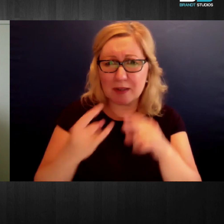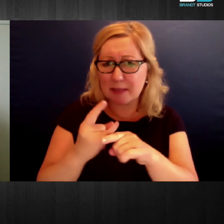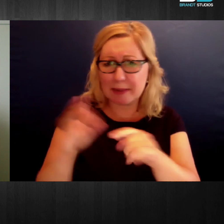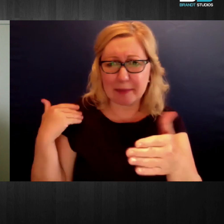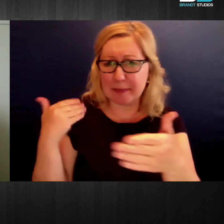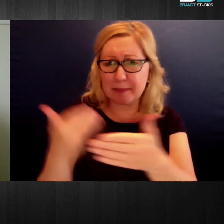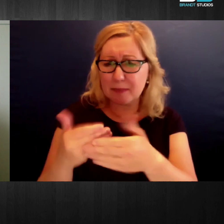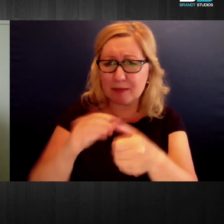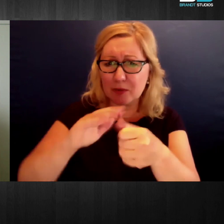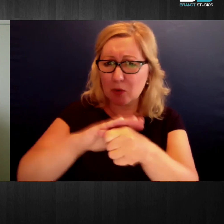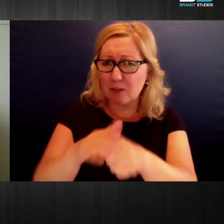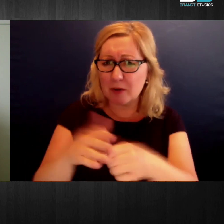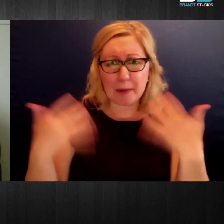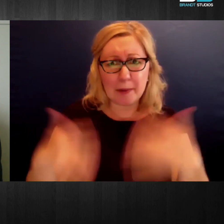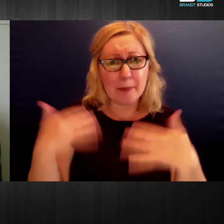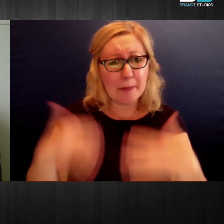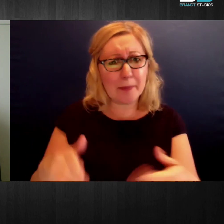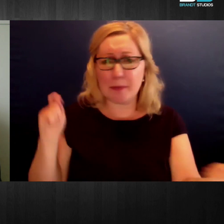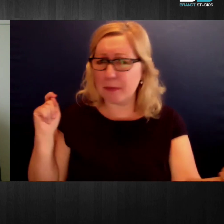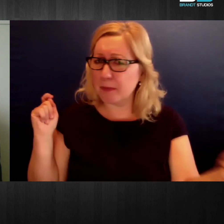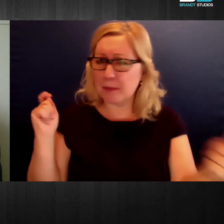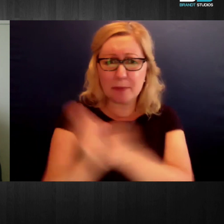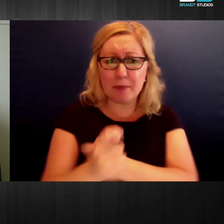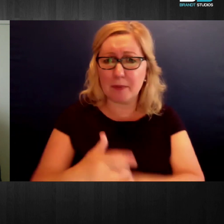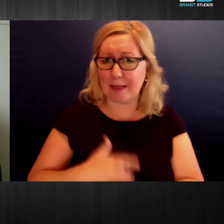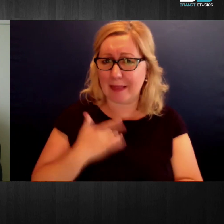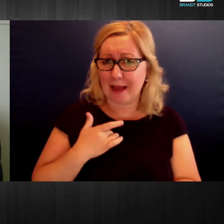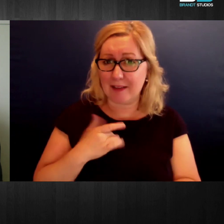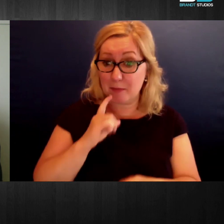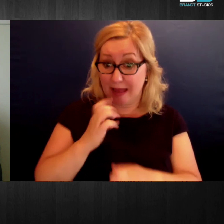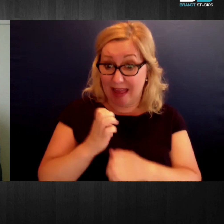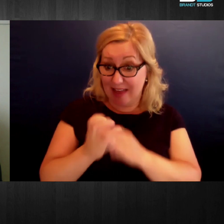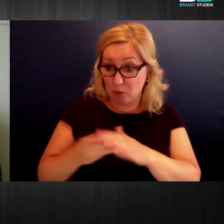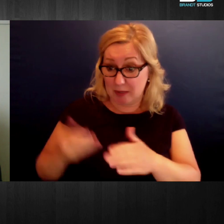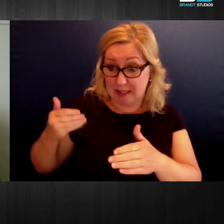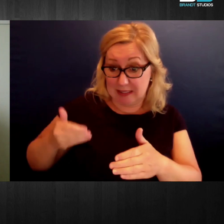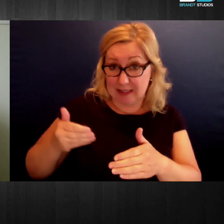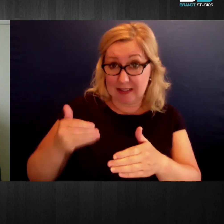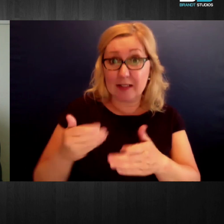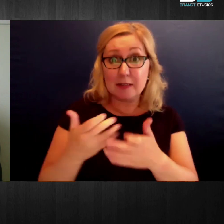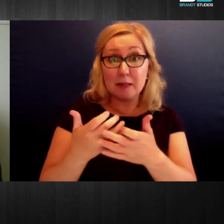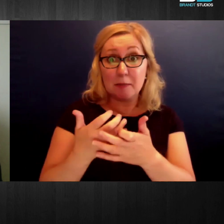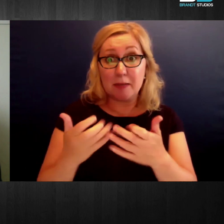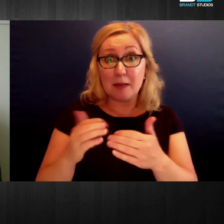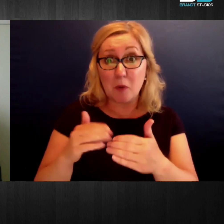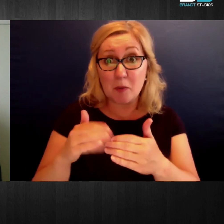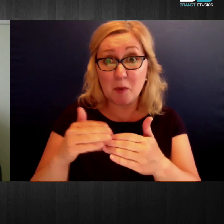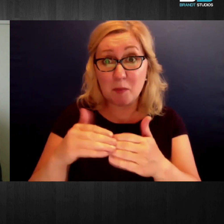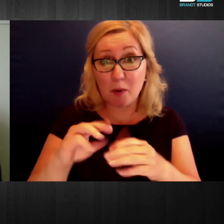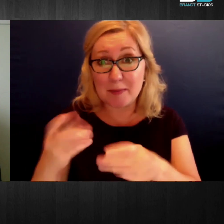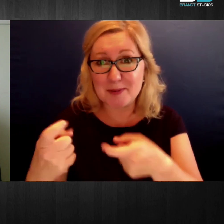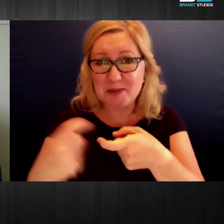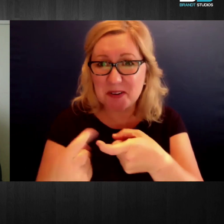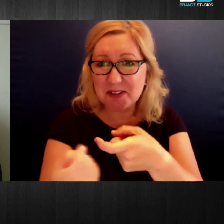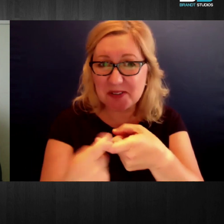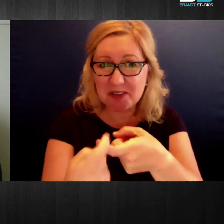better. And we want to thank all of you for watching, and to all our panelists this week. Please, feel free to ask questions throughout all of